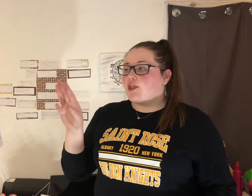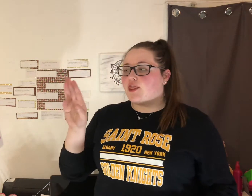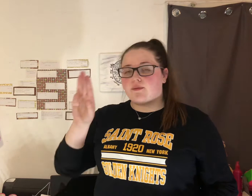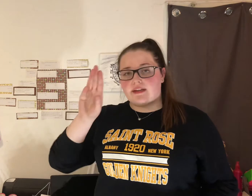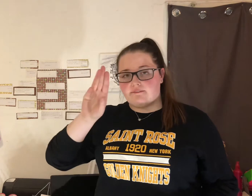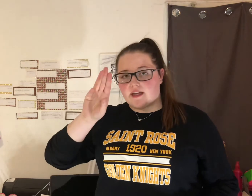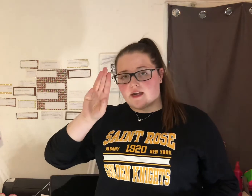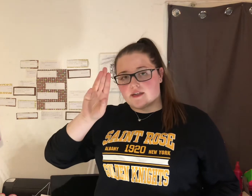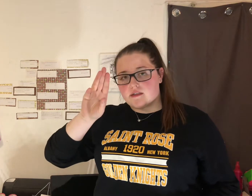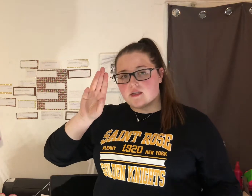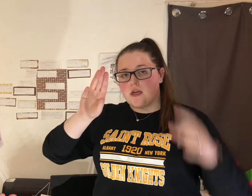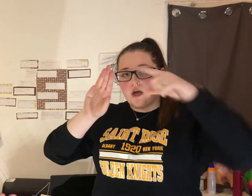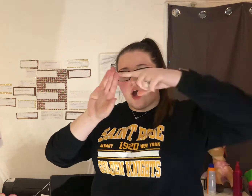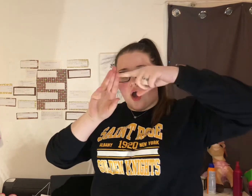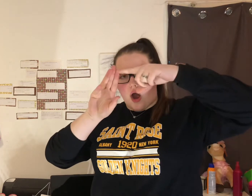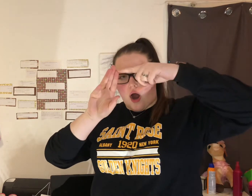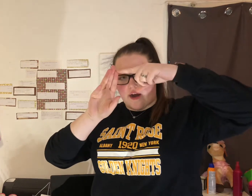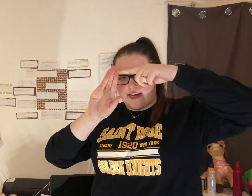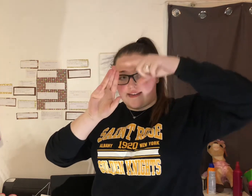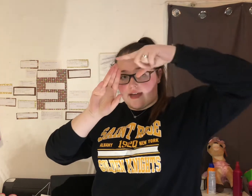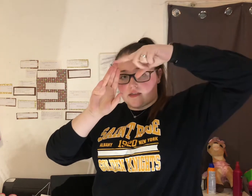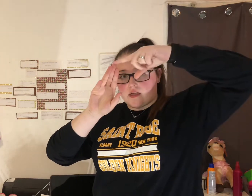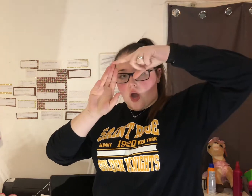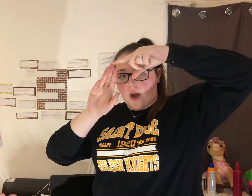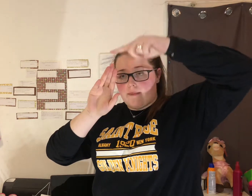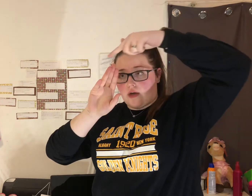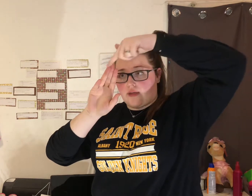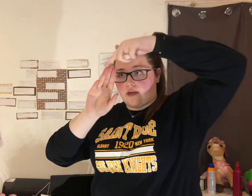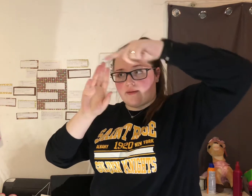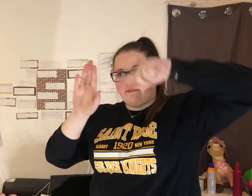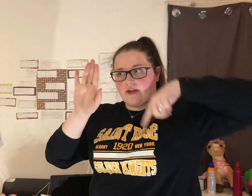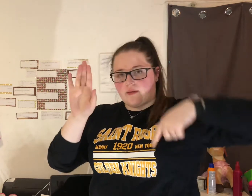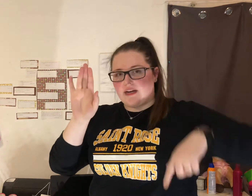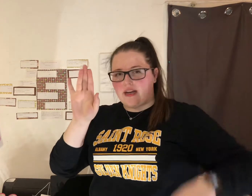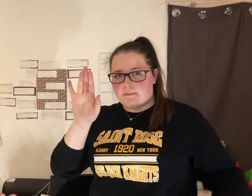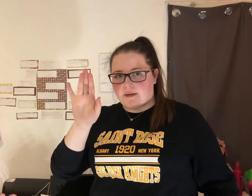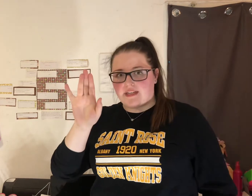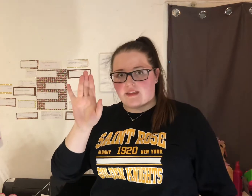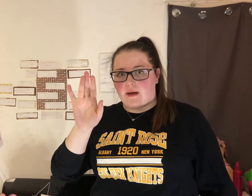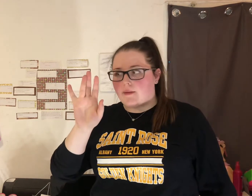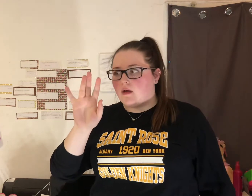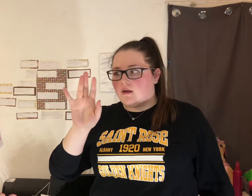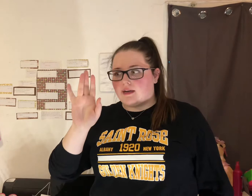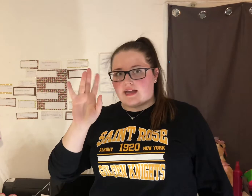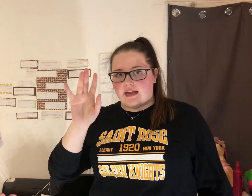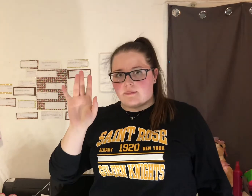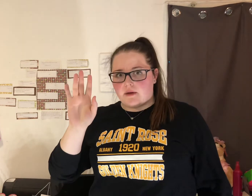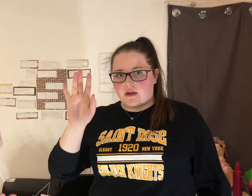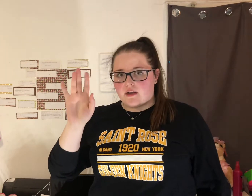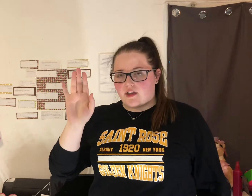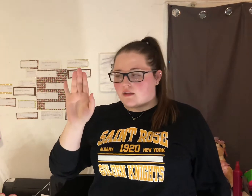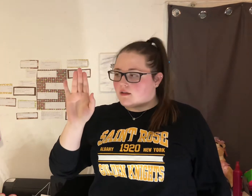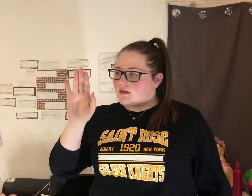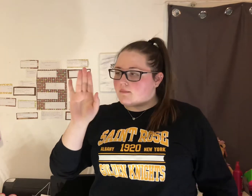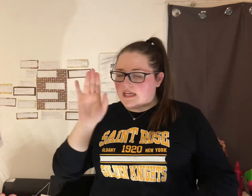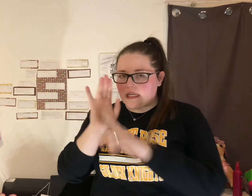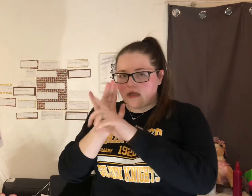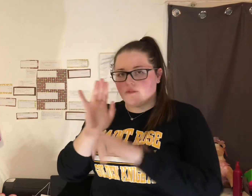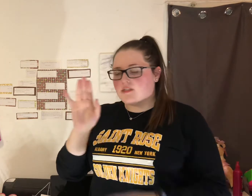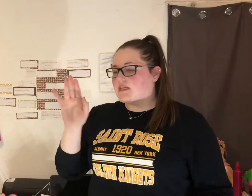three fingers, our index, our middle, and our ring finger. We're going to kind of buddy them up. We're going to kind of put our pinky off to the side.